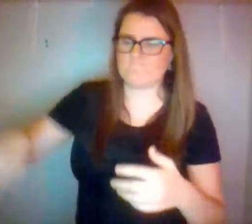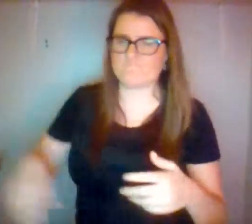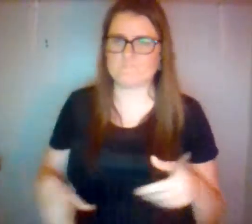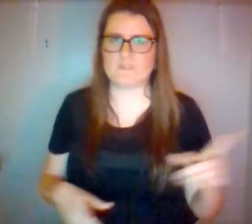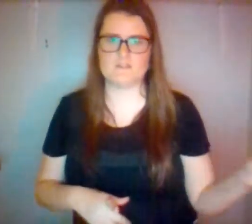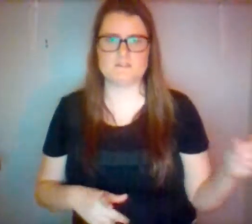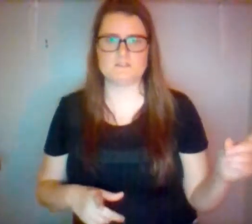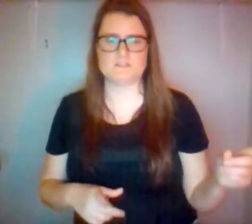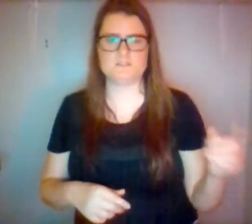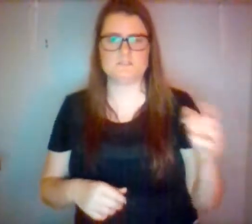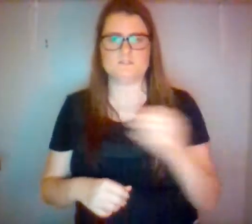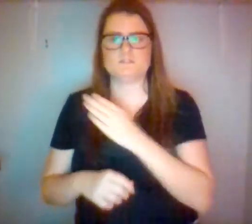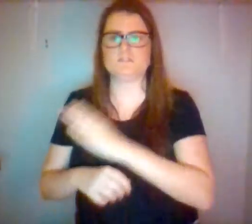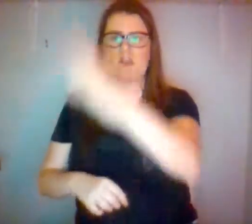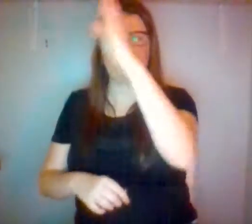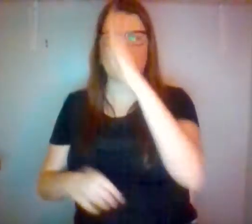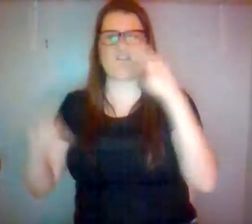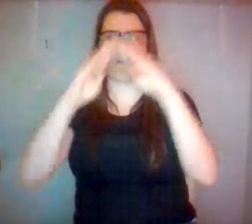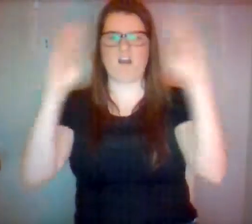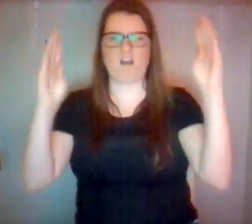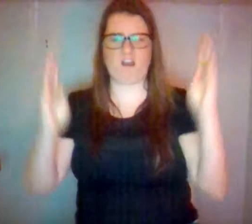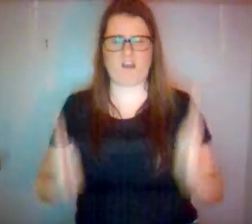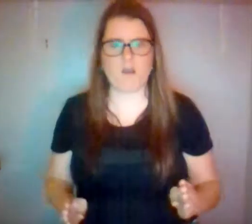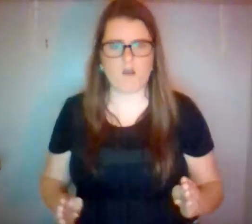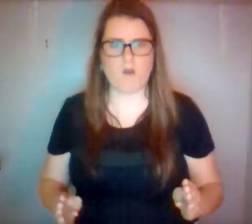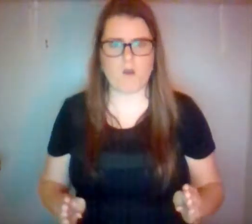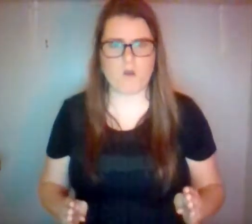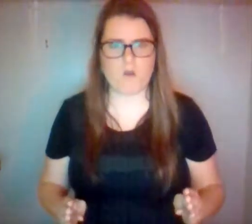guards arrest him, sir? Asked the captain. No, said